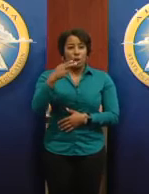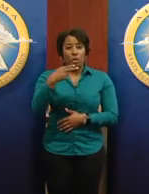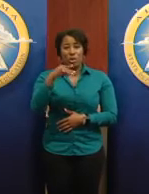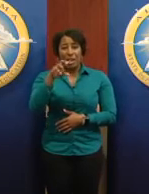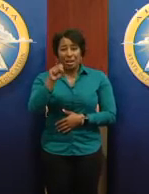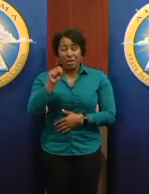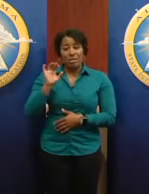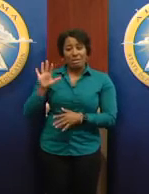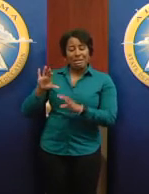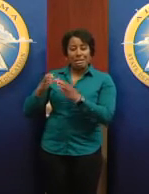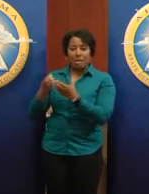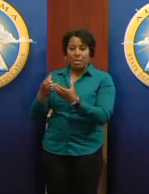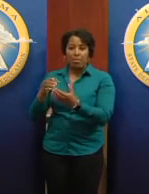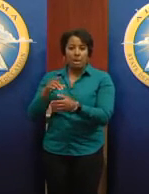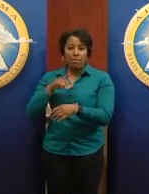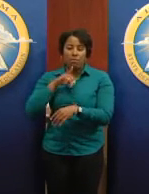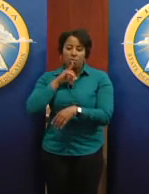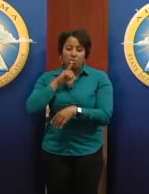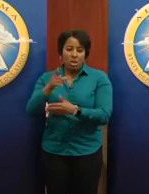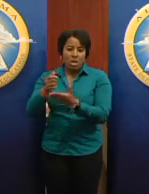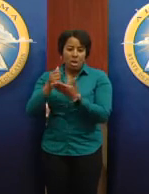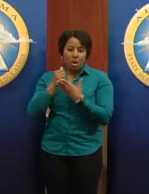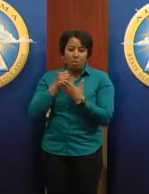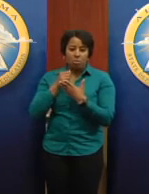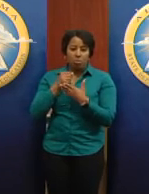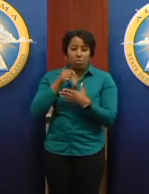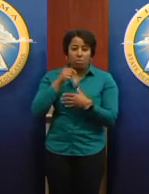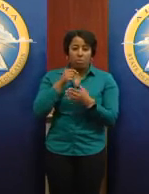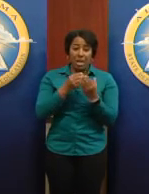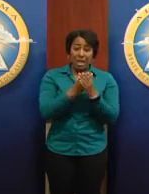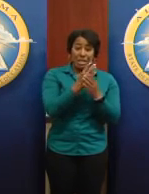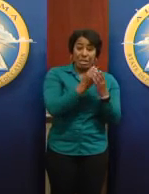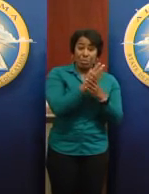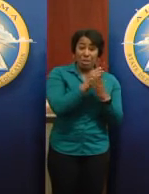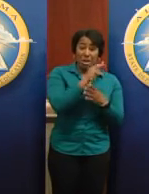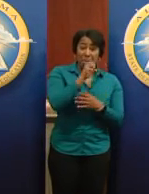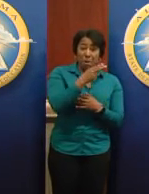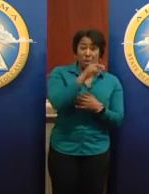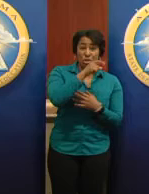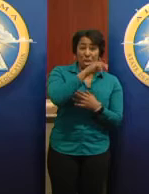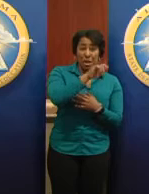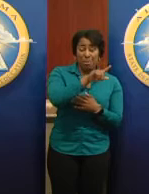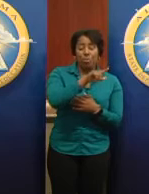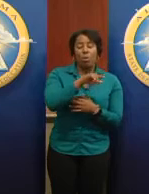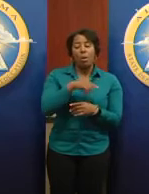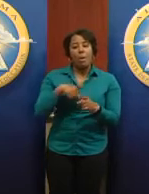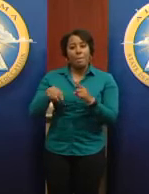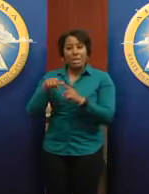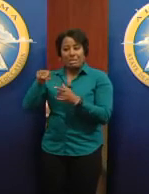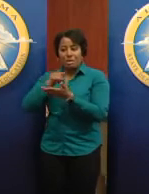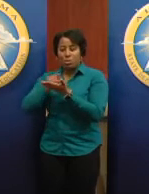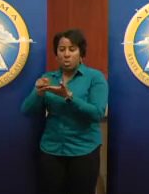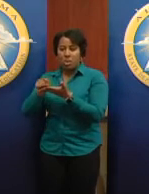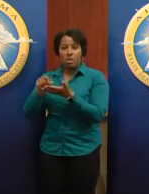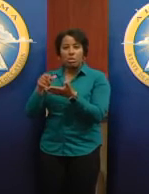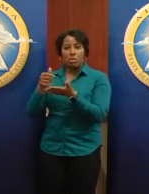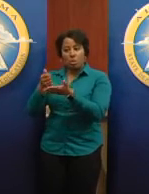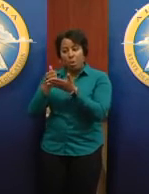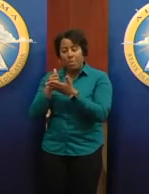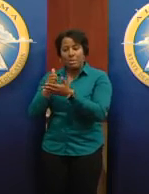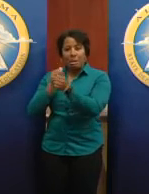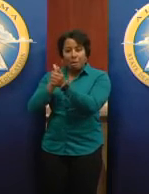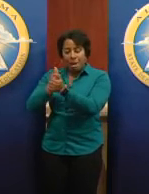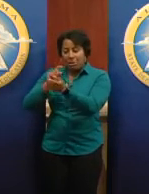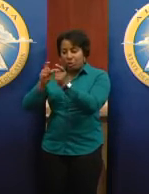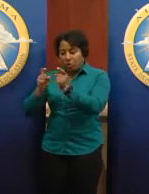helpful throughout the spring, but even this past week, trying to update and make changes to make things more clear. So